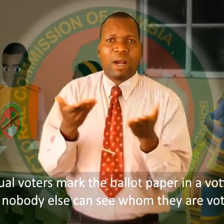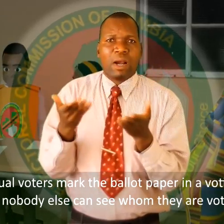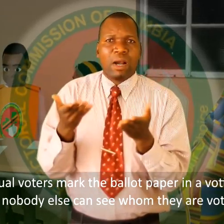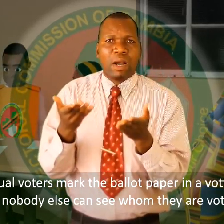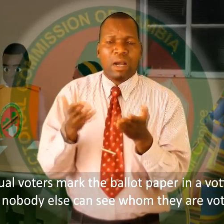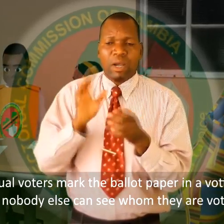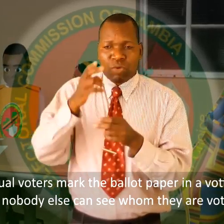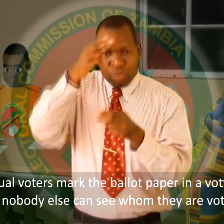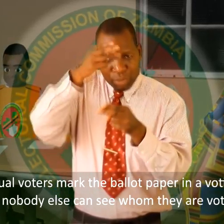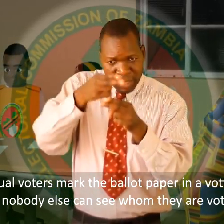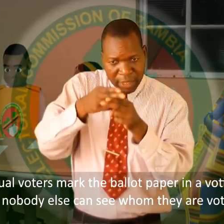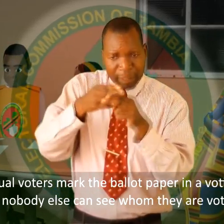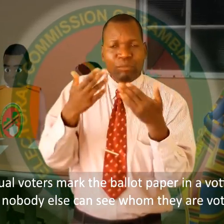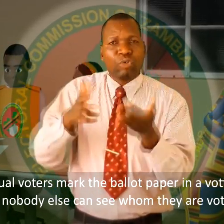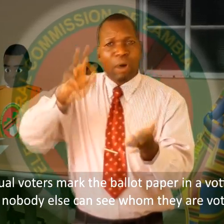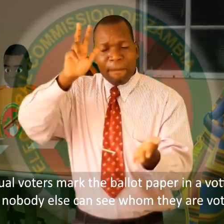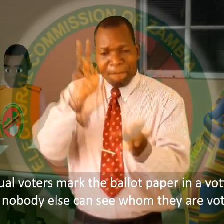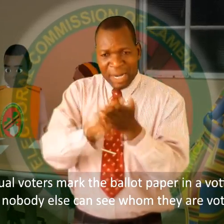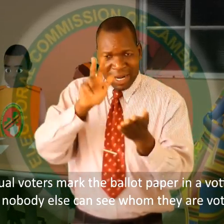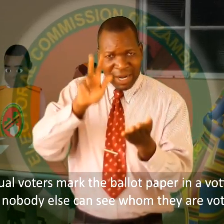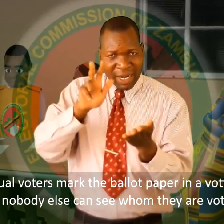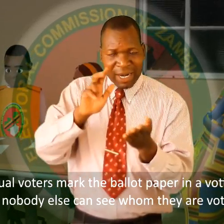where nobody else can see whom they are voting for.